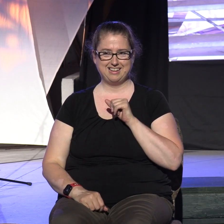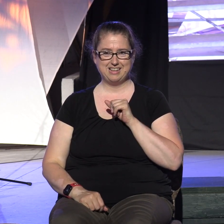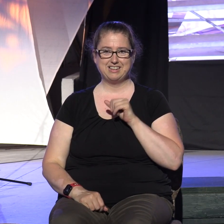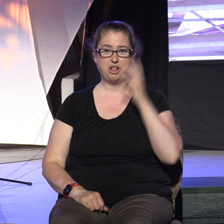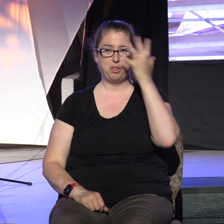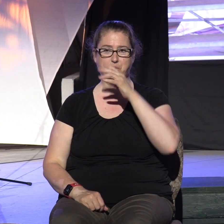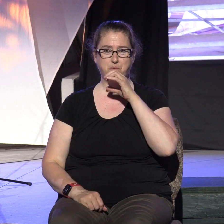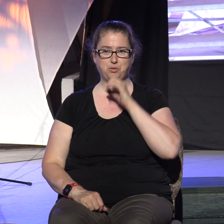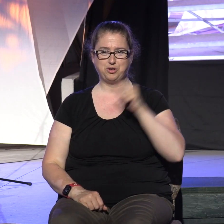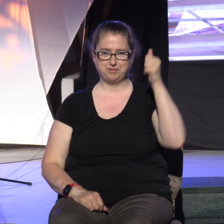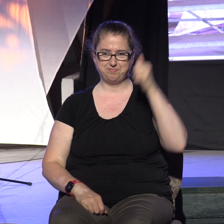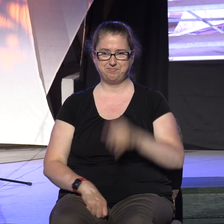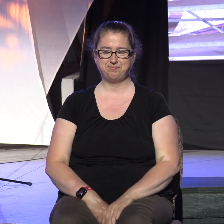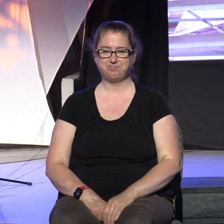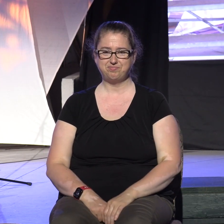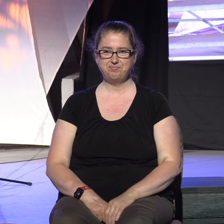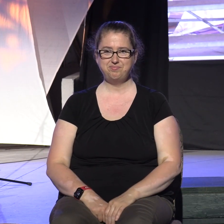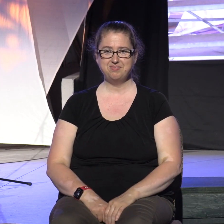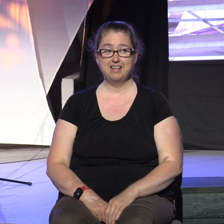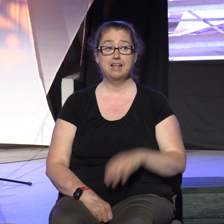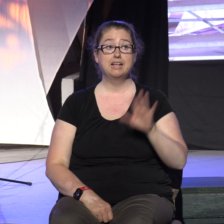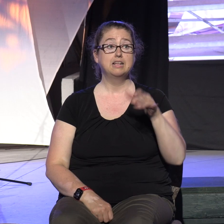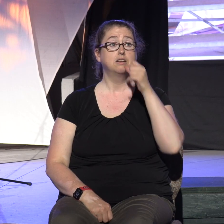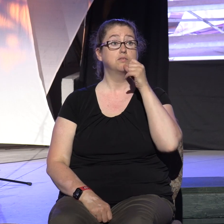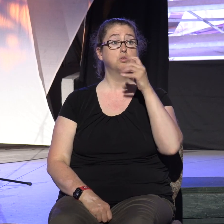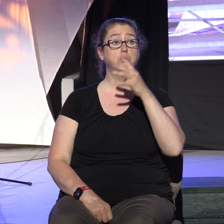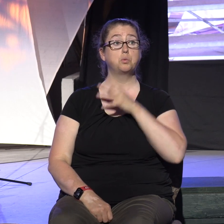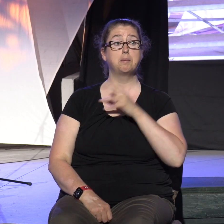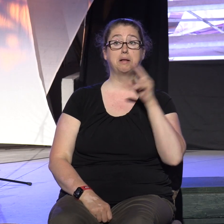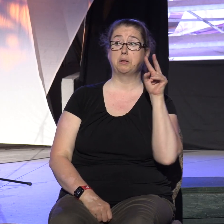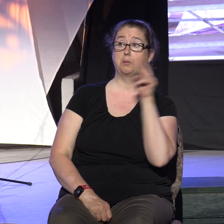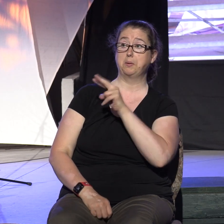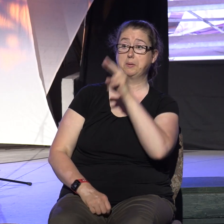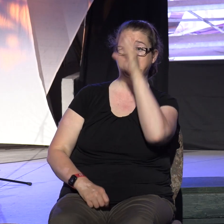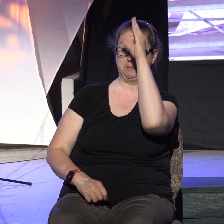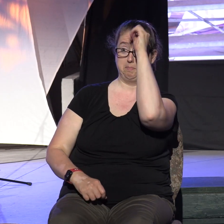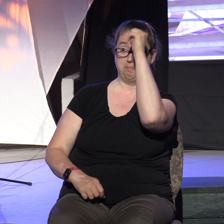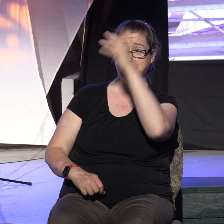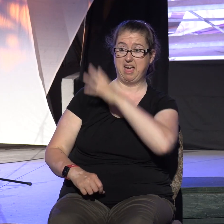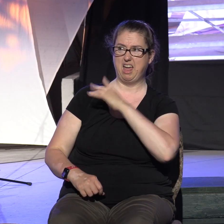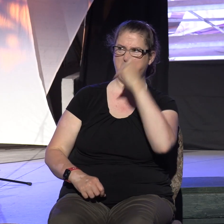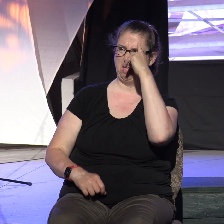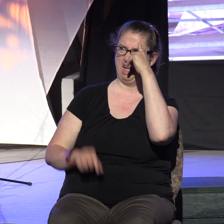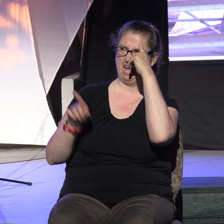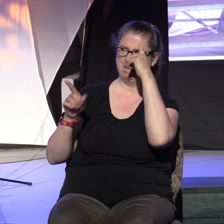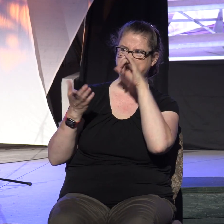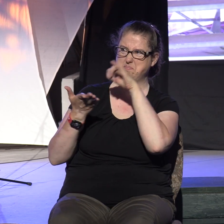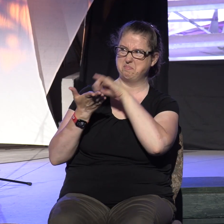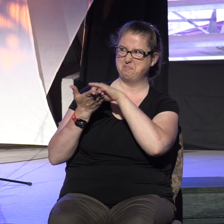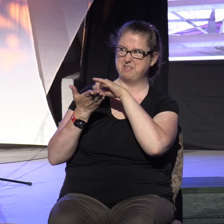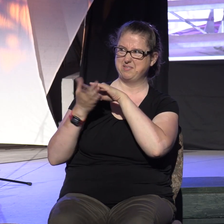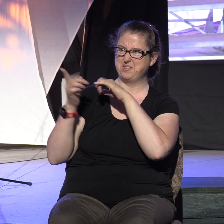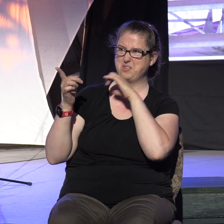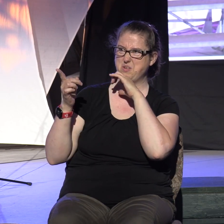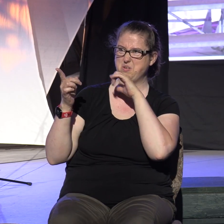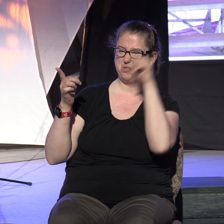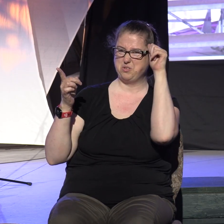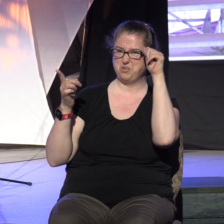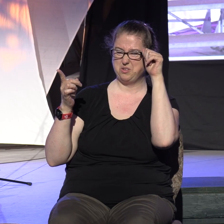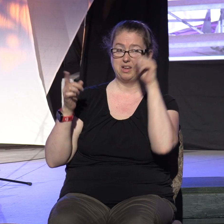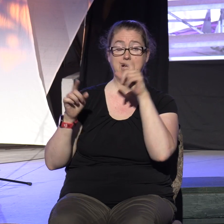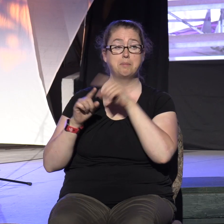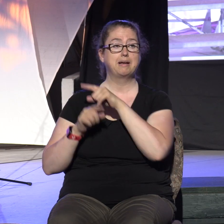That autumn season, it flies by, and before you know it, we're in that winter